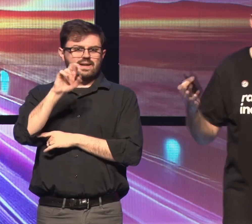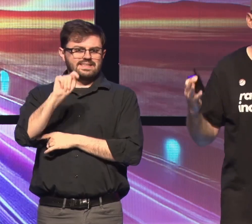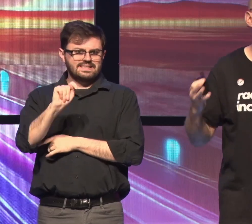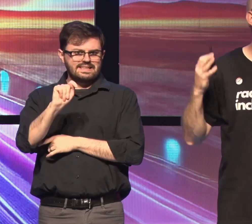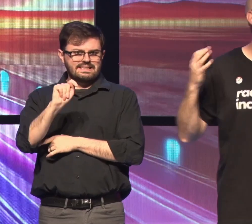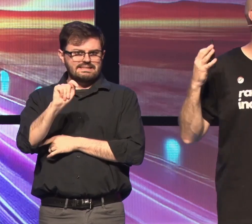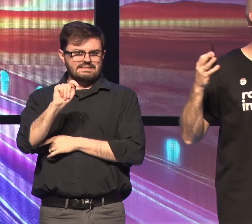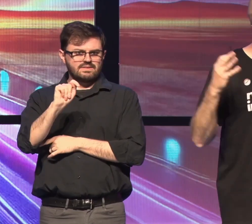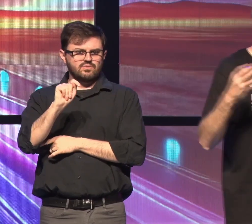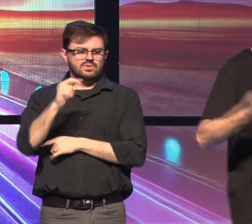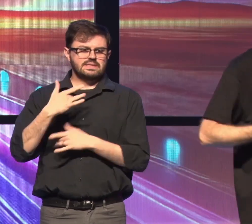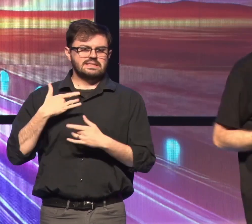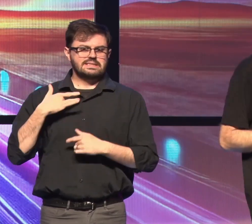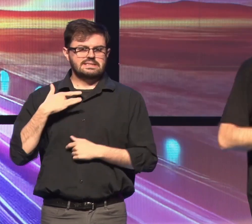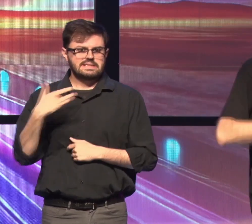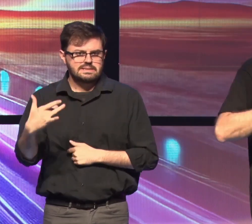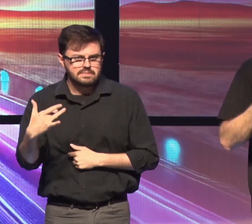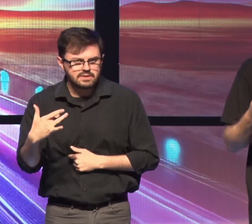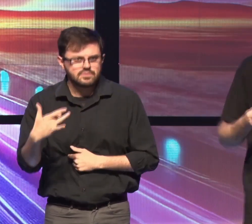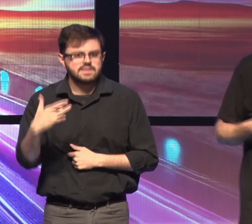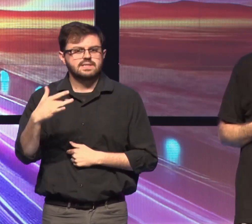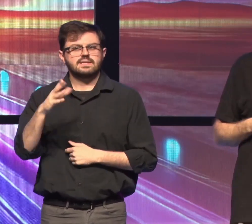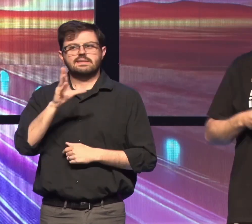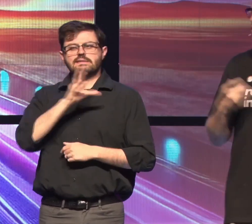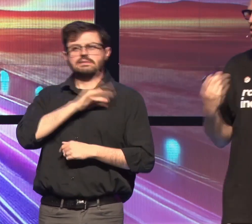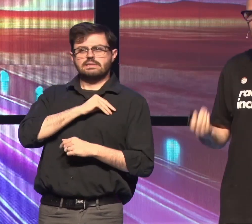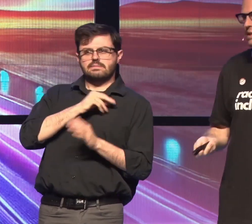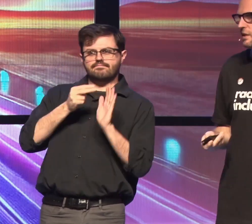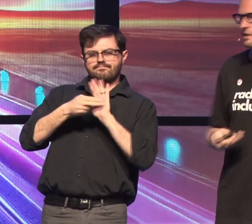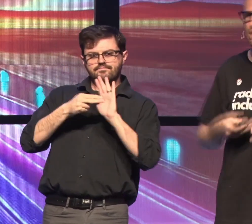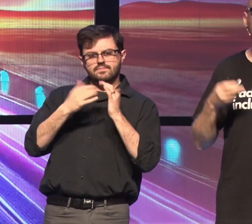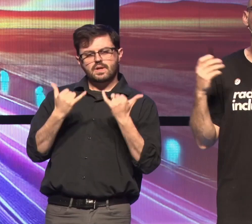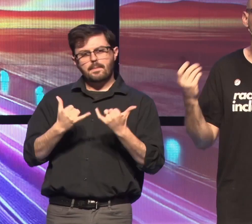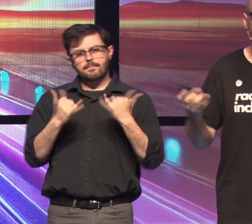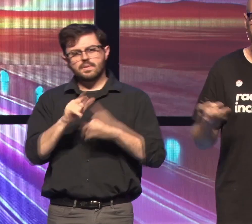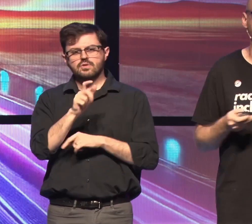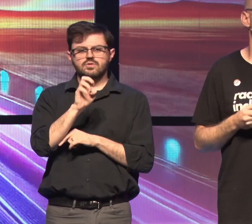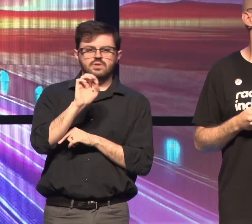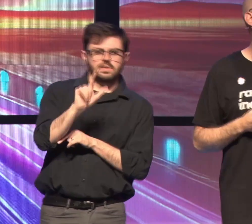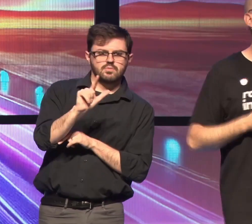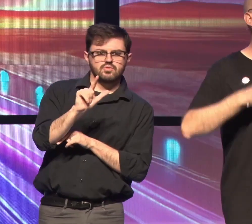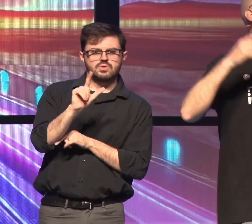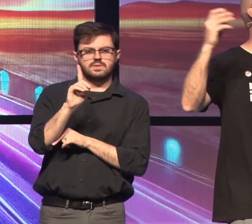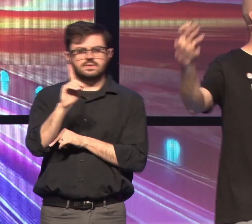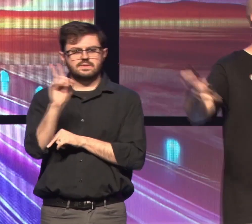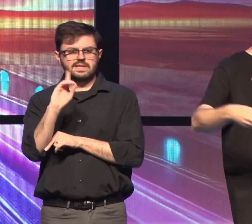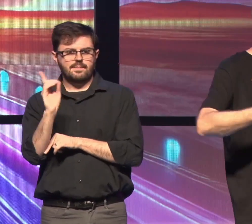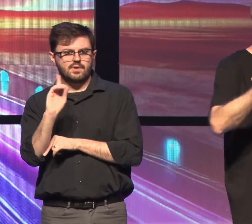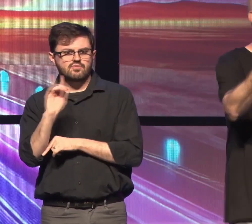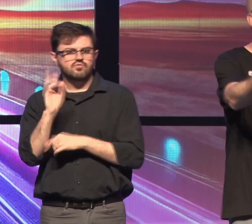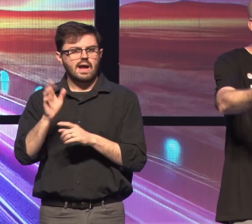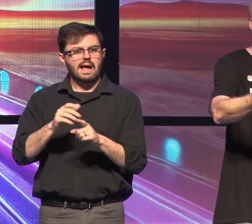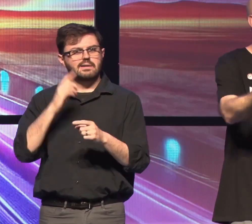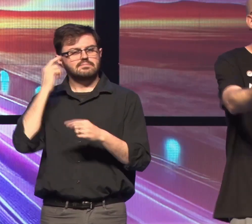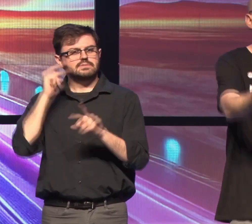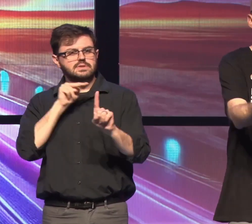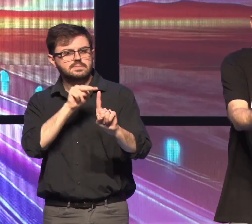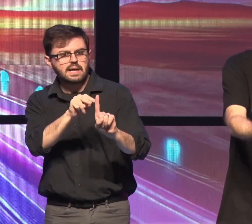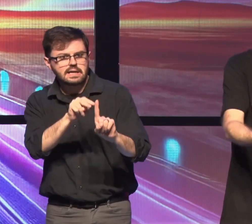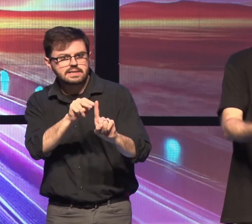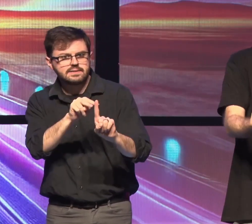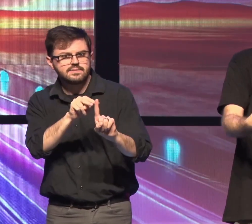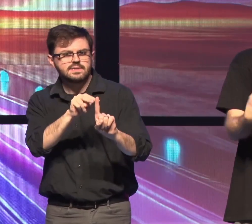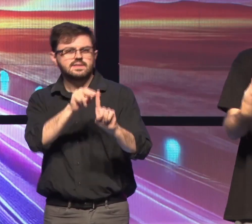modern liberal democratic way of being, and they'll advocate for social justice, inclusivity, kind of progressive values, and they do that within some